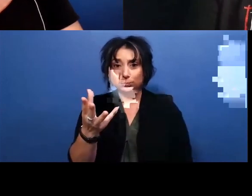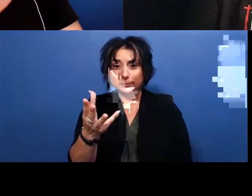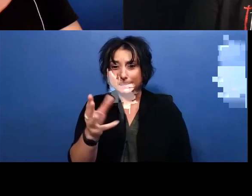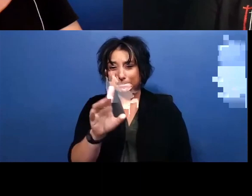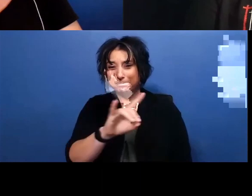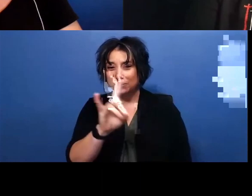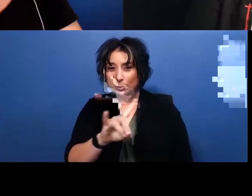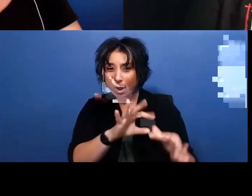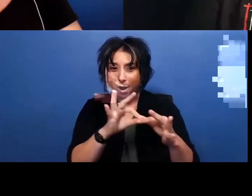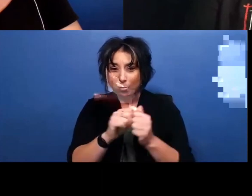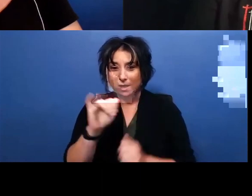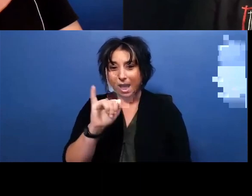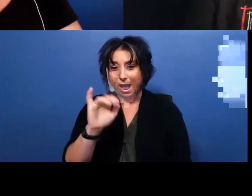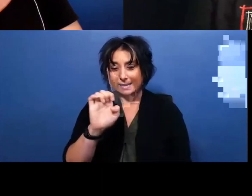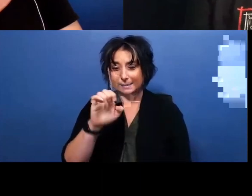IEPs.